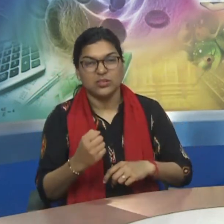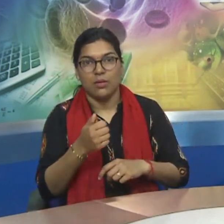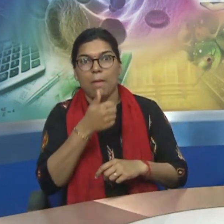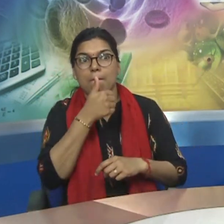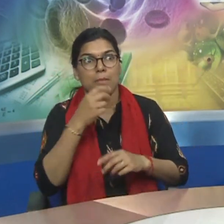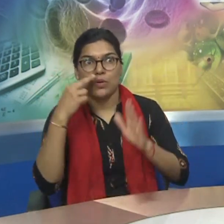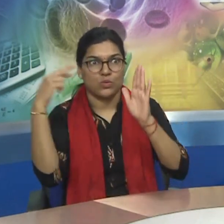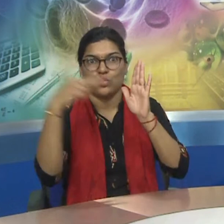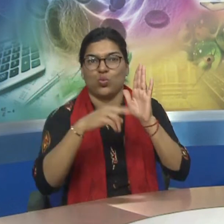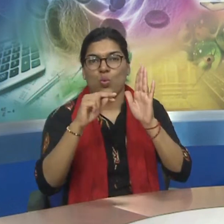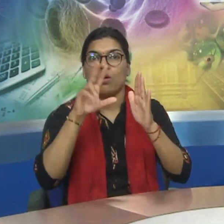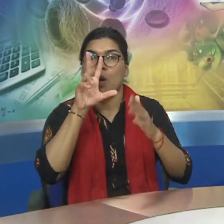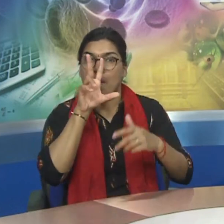sheet.